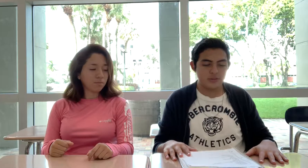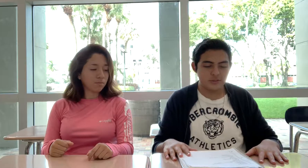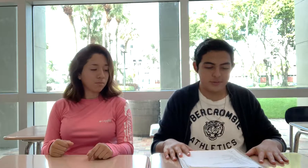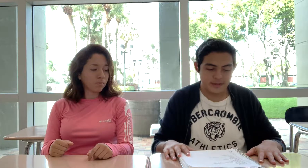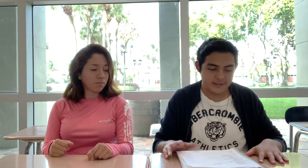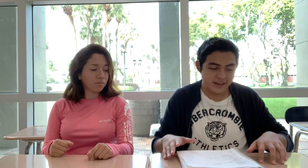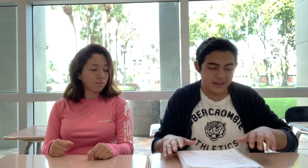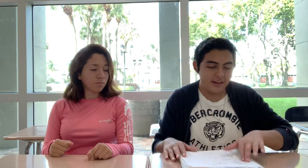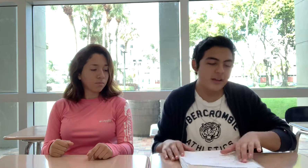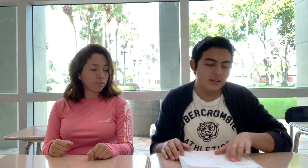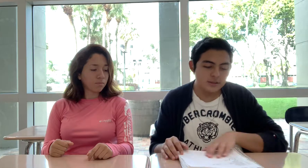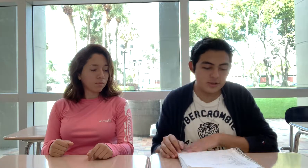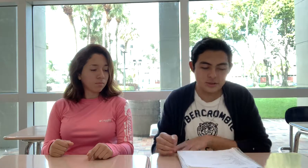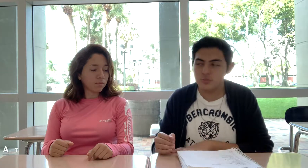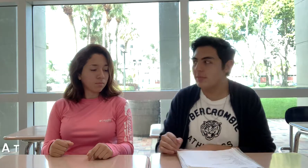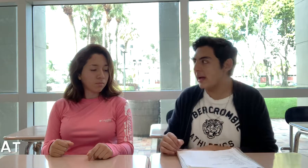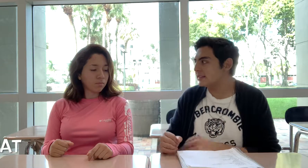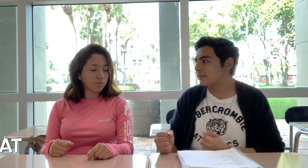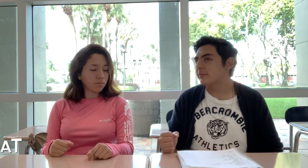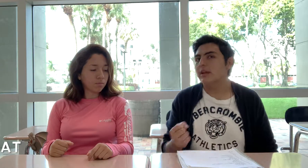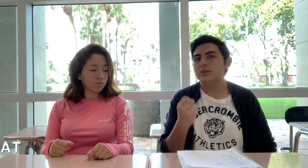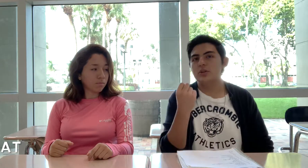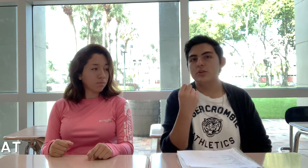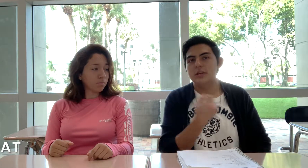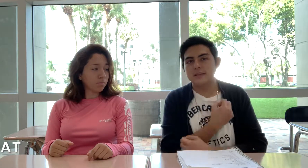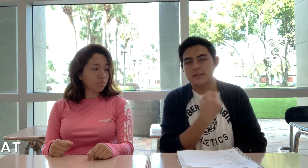No disrespect to that guy. So I'll just do bat. So you do this.